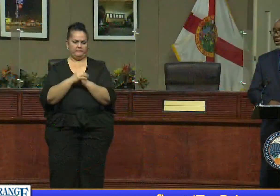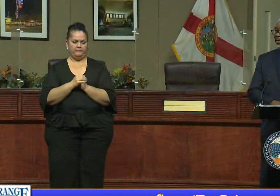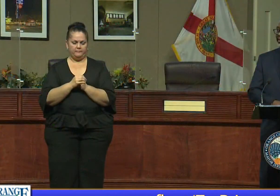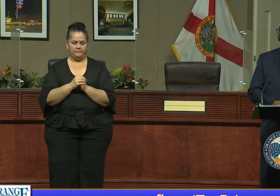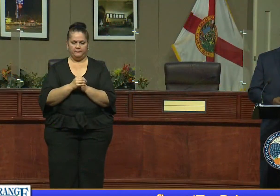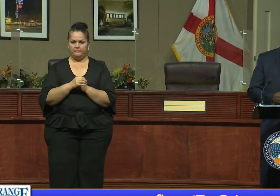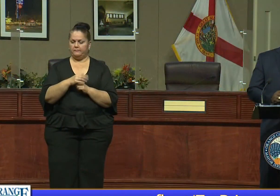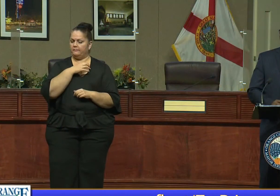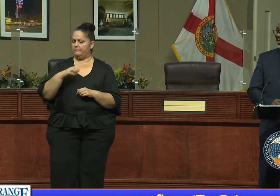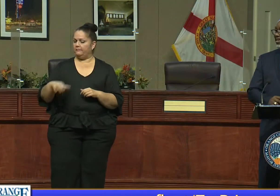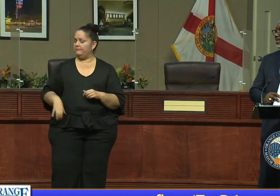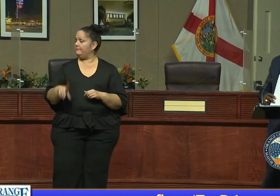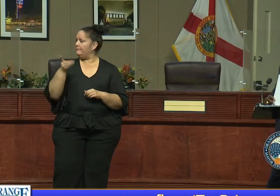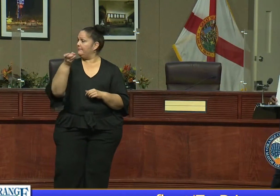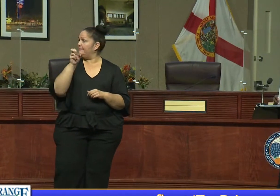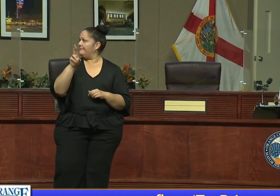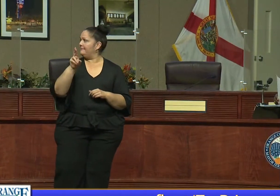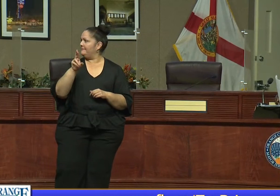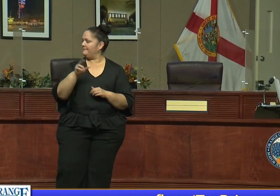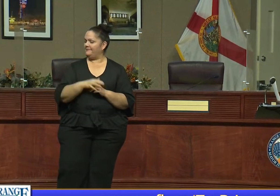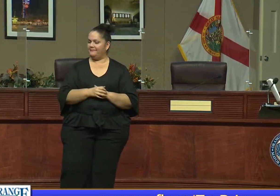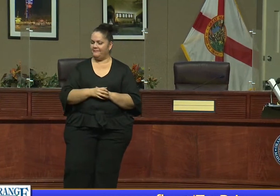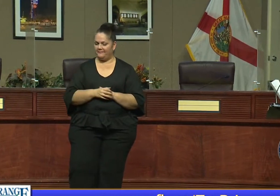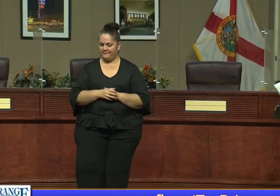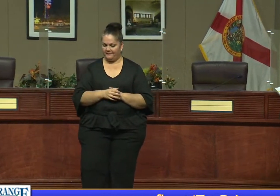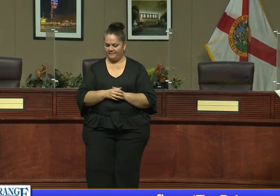Mayor Dyer, you're up.